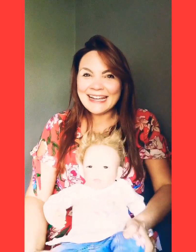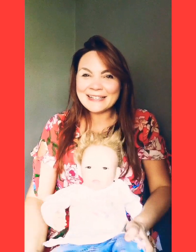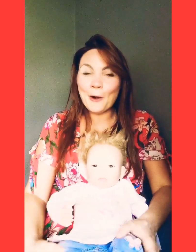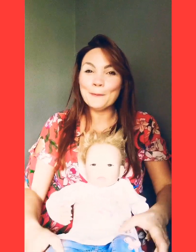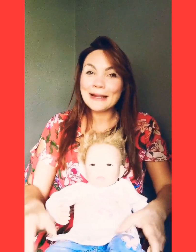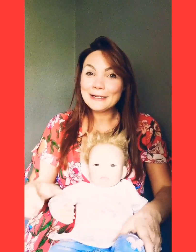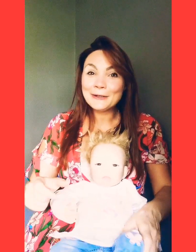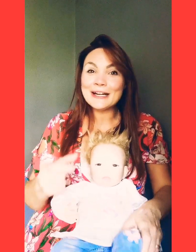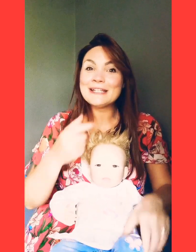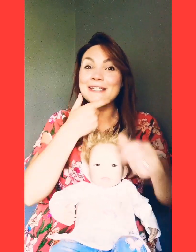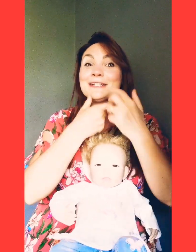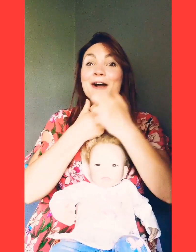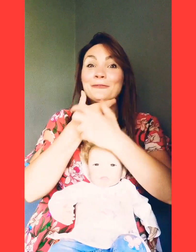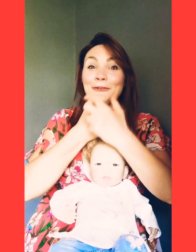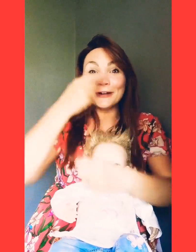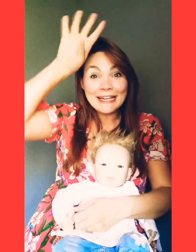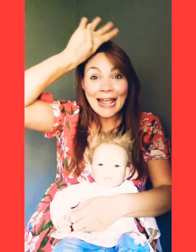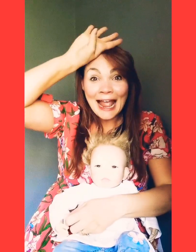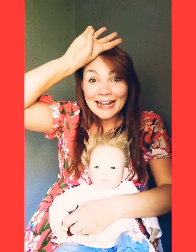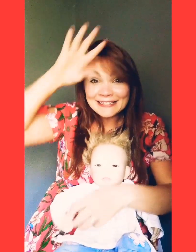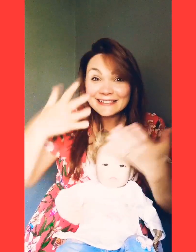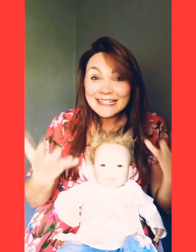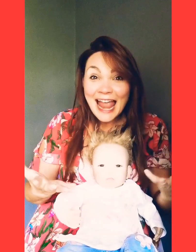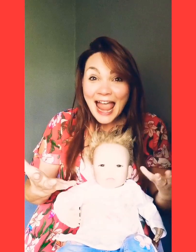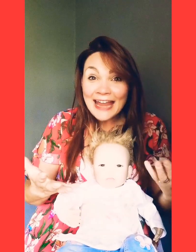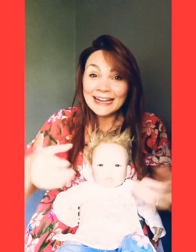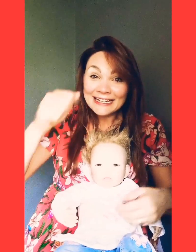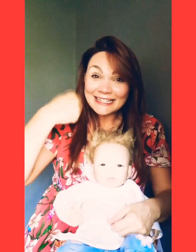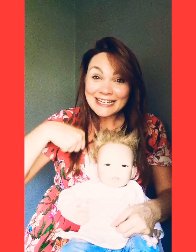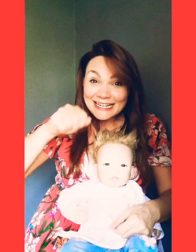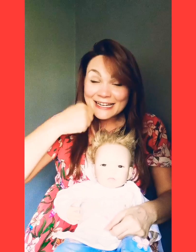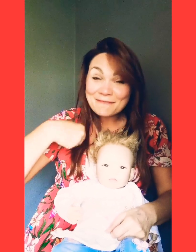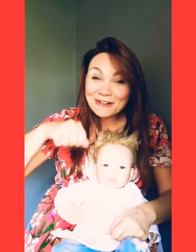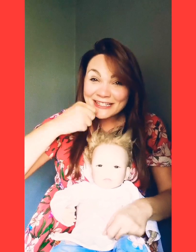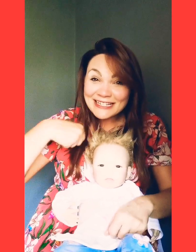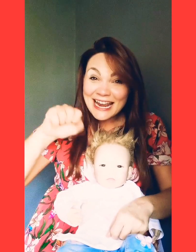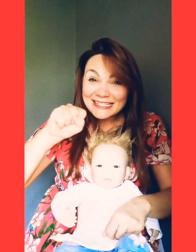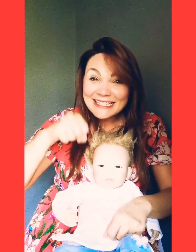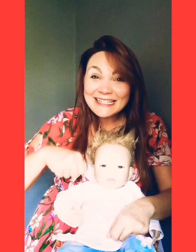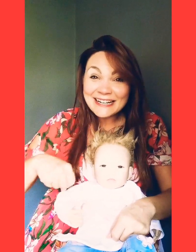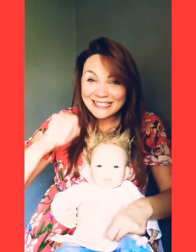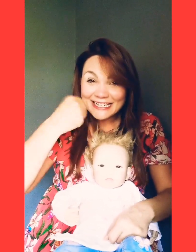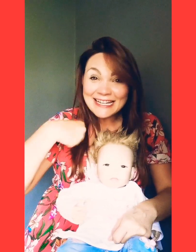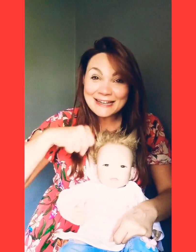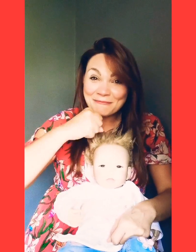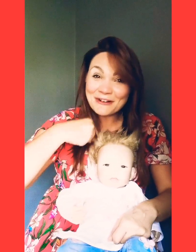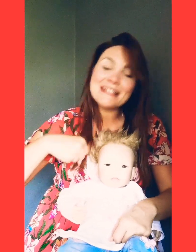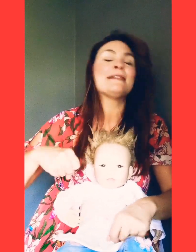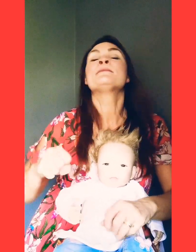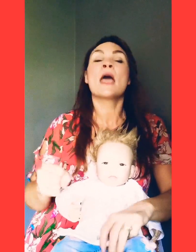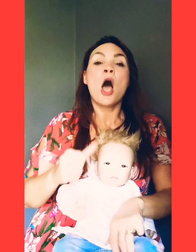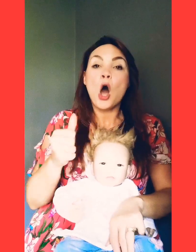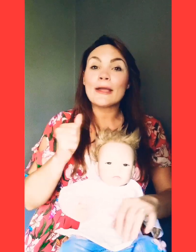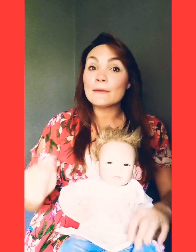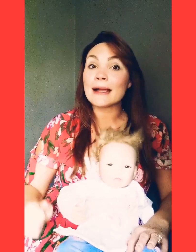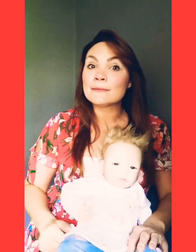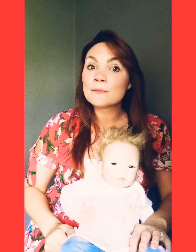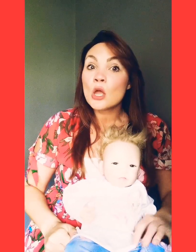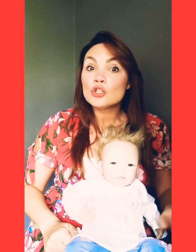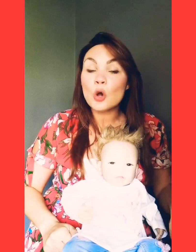Disease. Oh my goodness, she's got funny hair today. She needs it brushing. Yes, she does. She needs it brushing. Okay, you guys. So we're